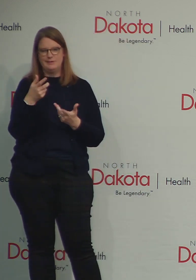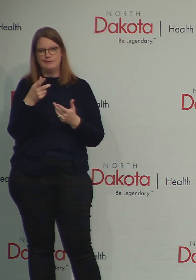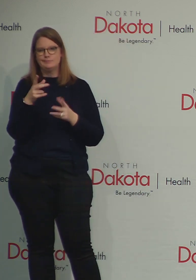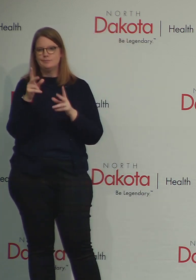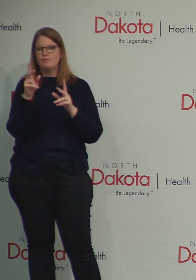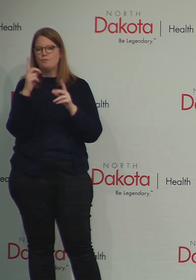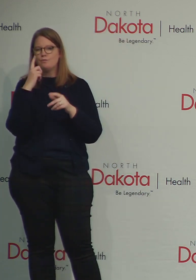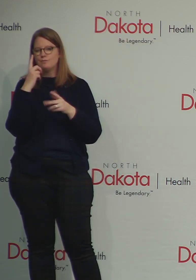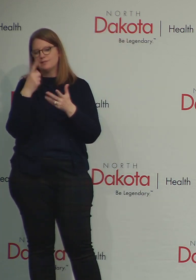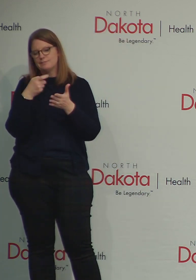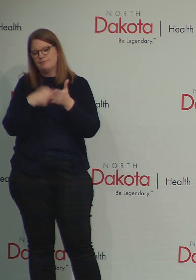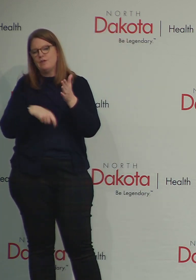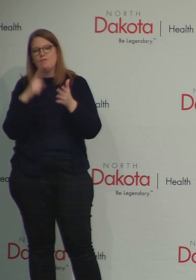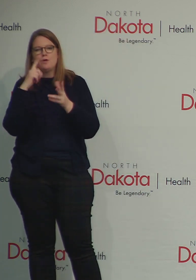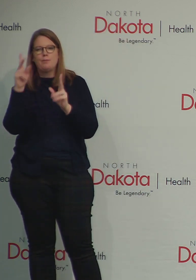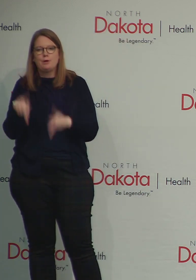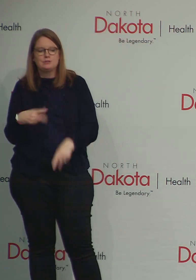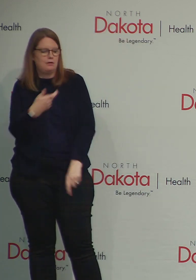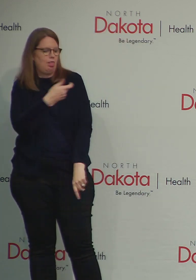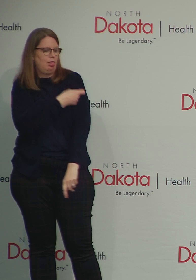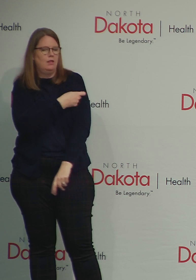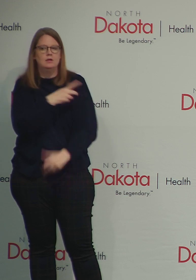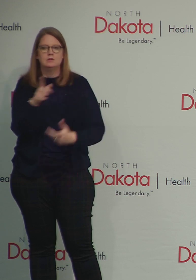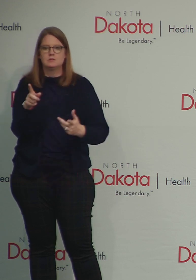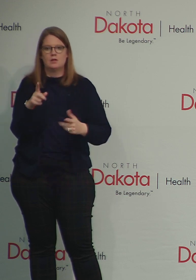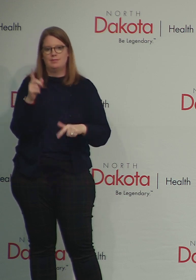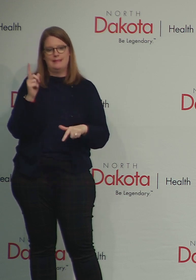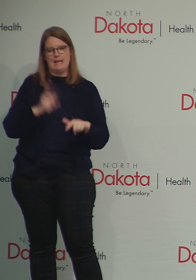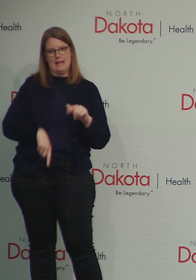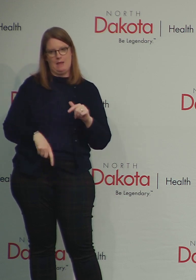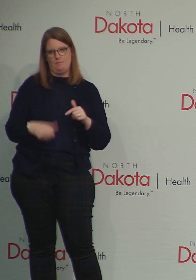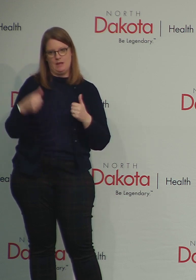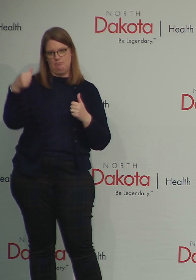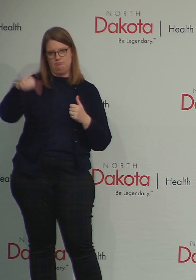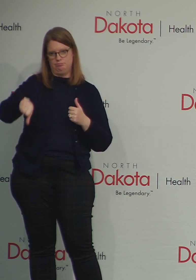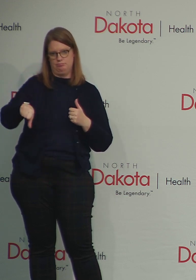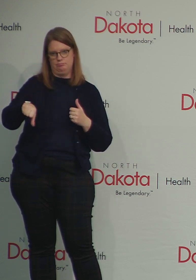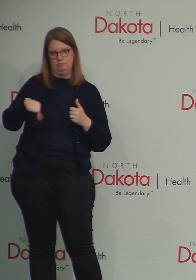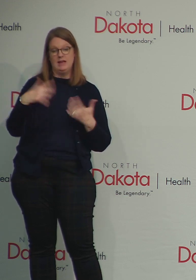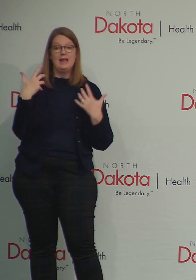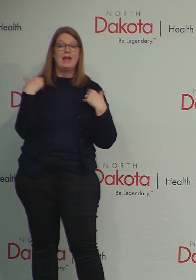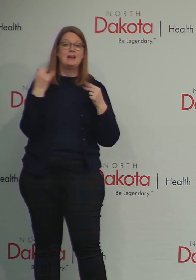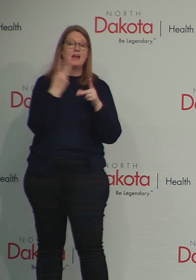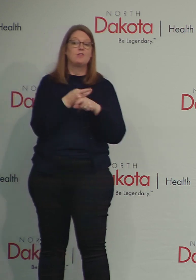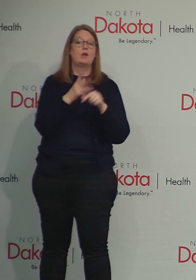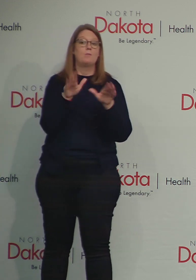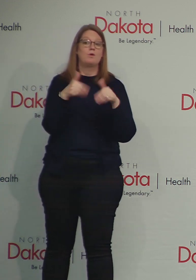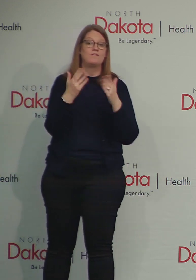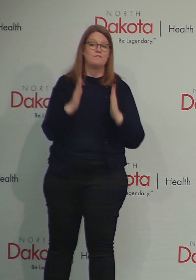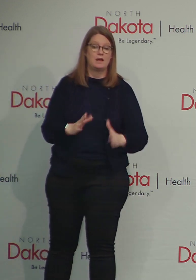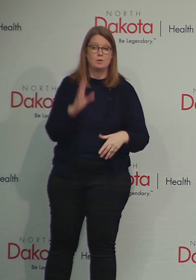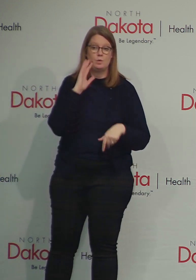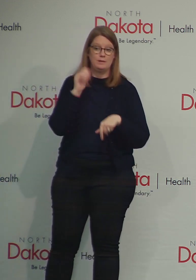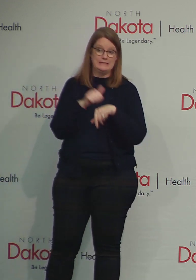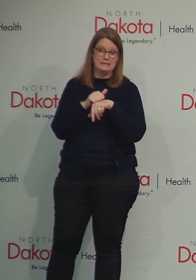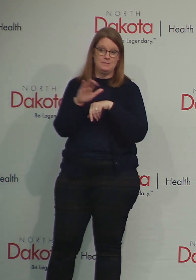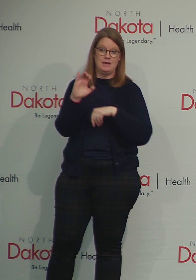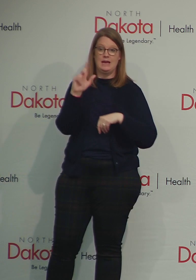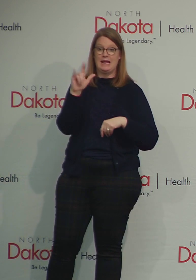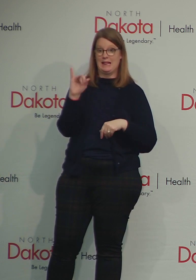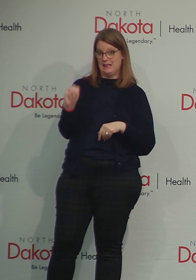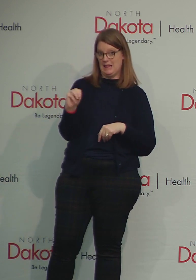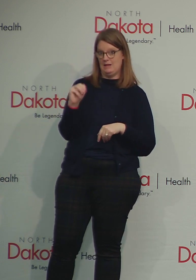they will not have no out-of-pocket costs and can't be turned away. And healthcare providers will be able to submit a claim